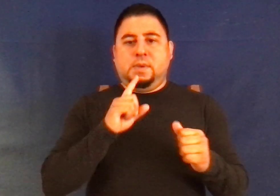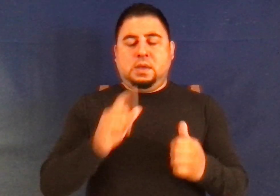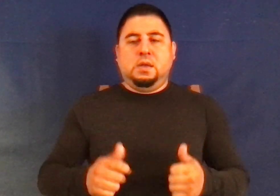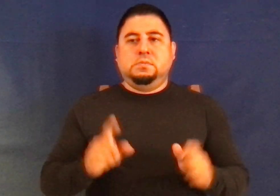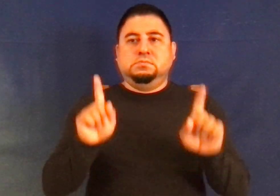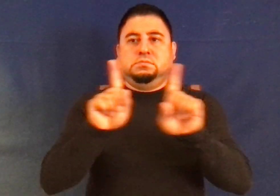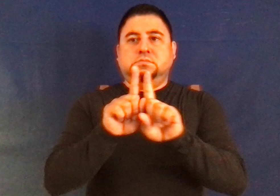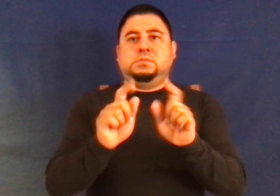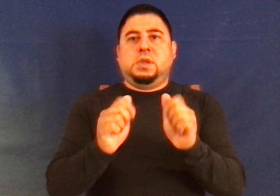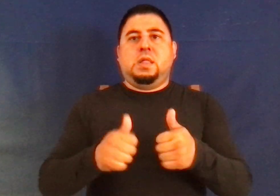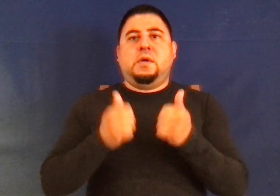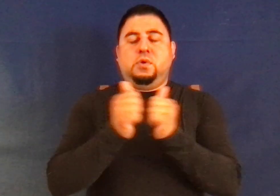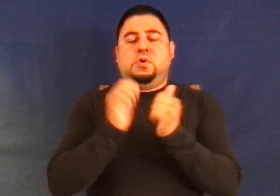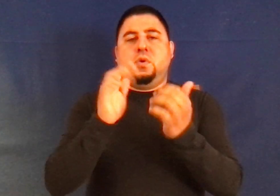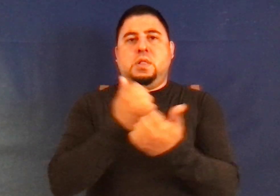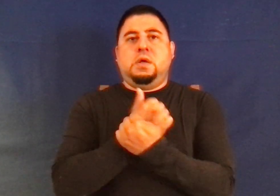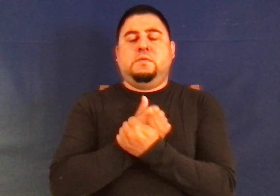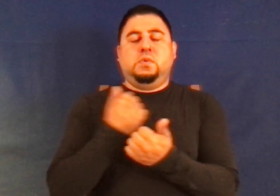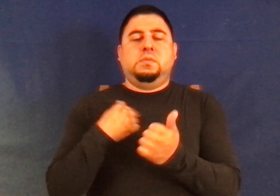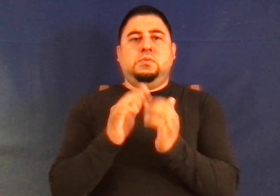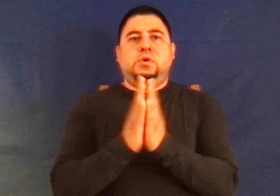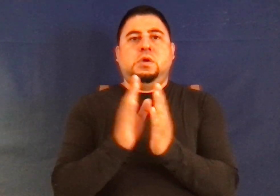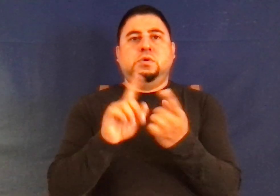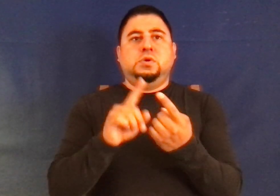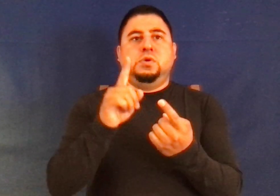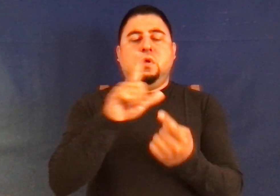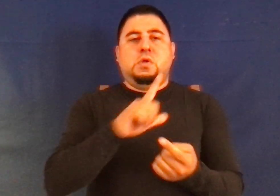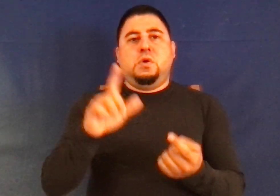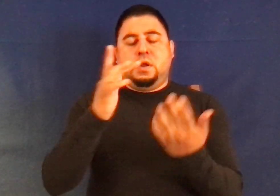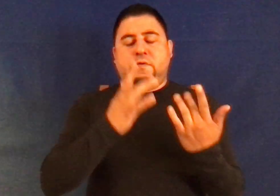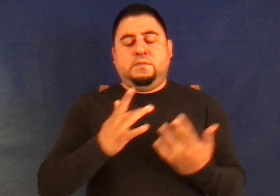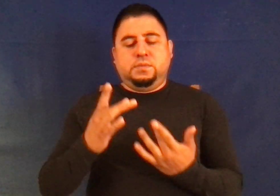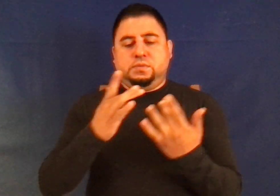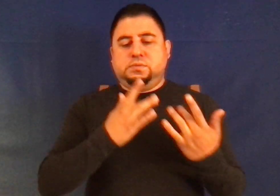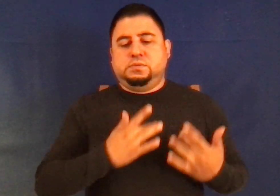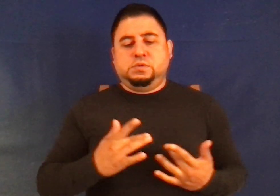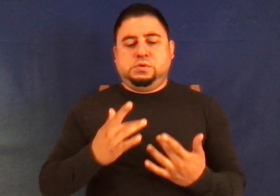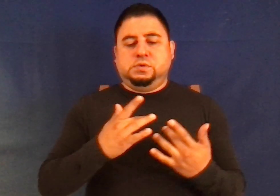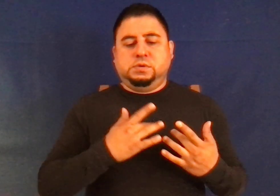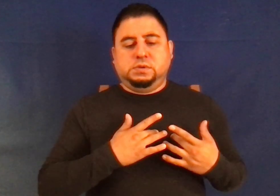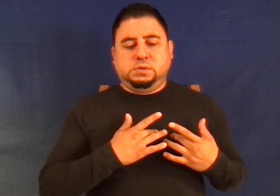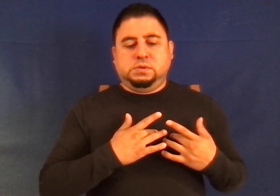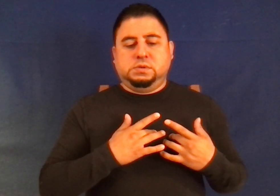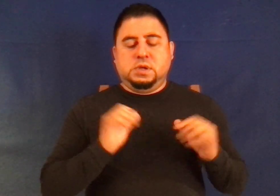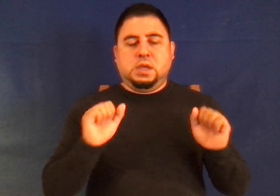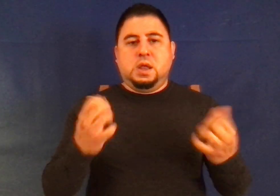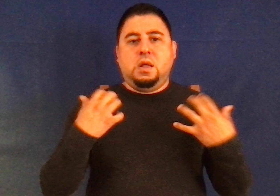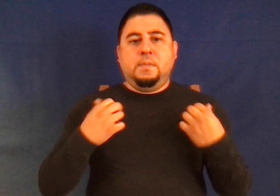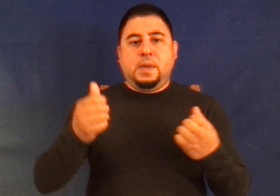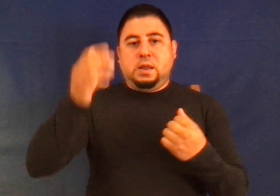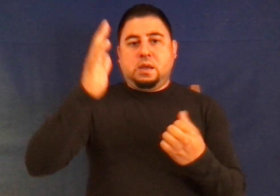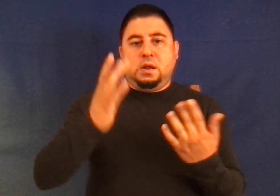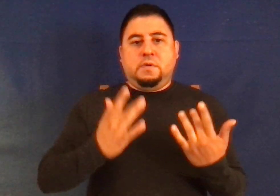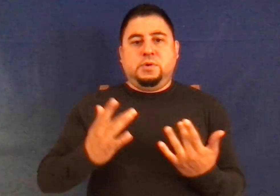love. We pray to you, Lord, have mercy. Lord, have mercy. May Almighty God have mercy on